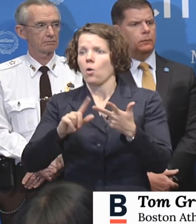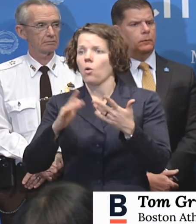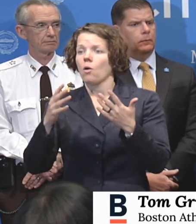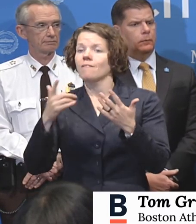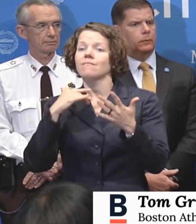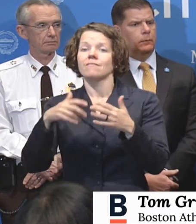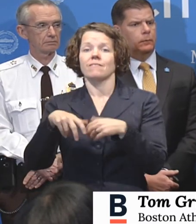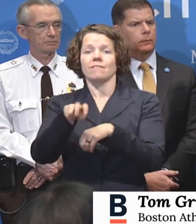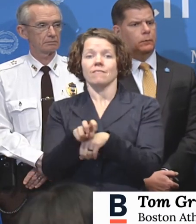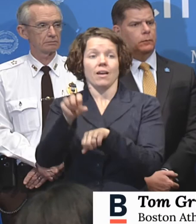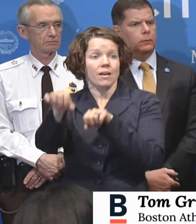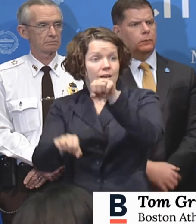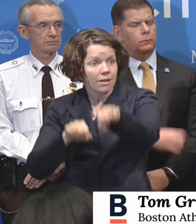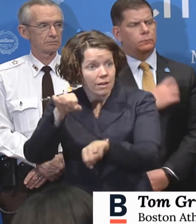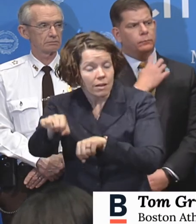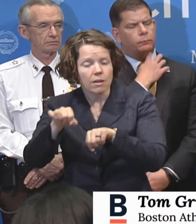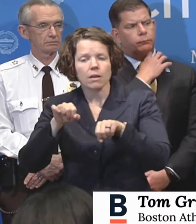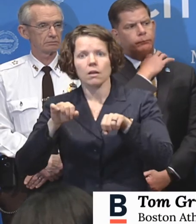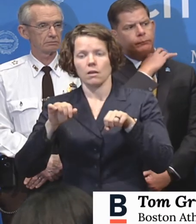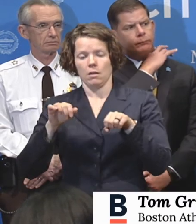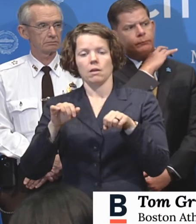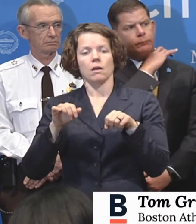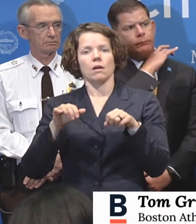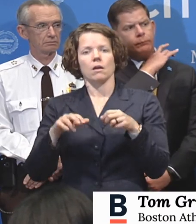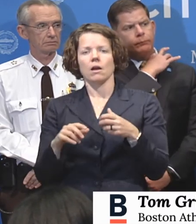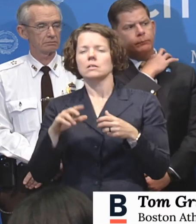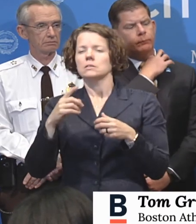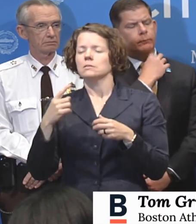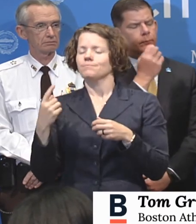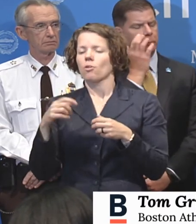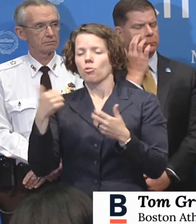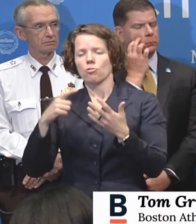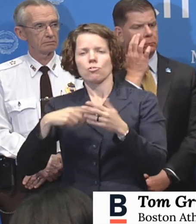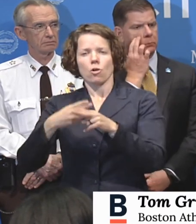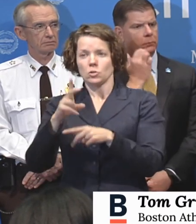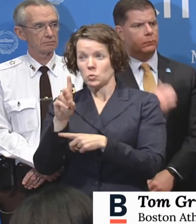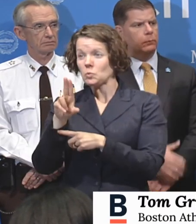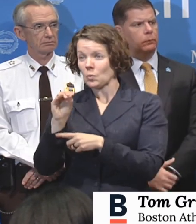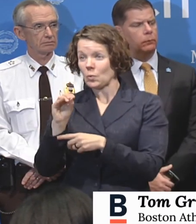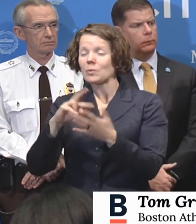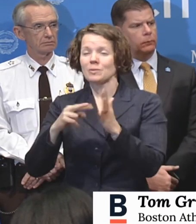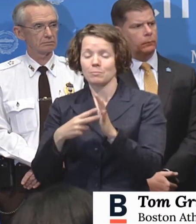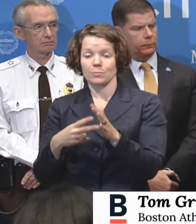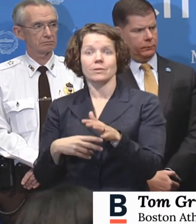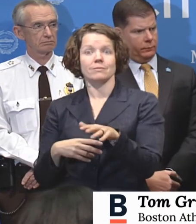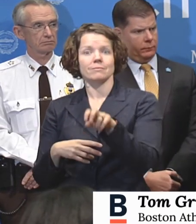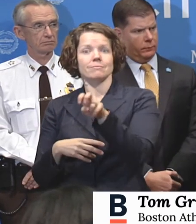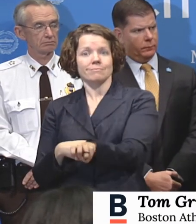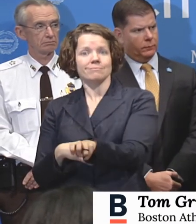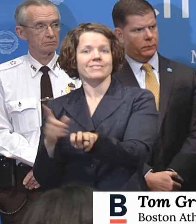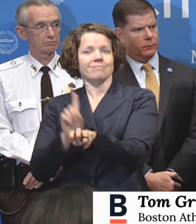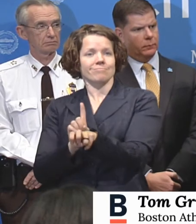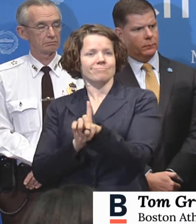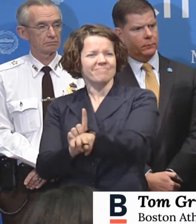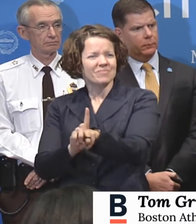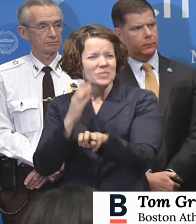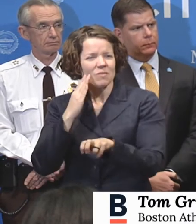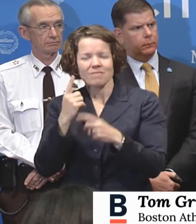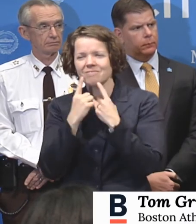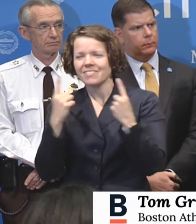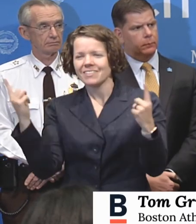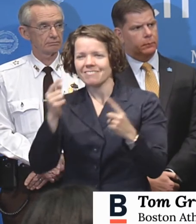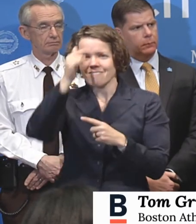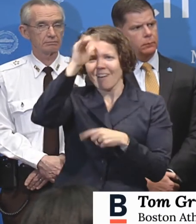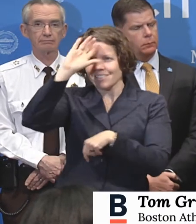in hand cycles, what we refer to as duos, where one person pushes another, think of the Hoyts, they are